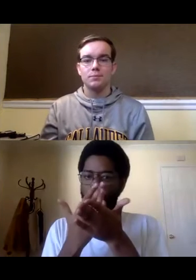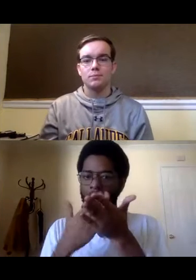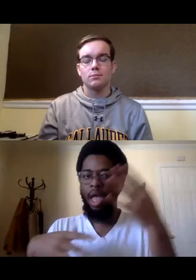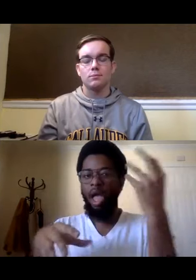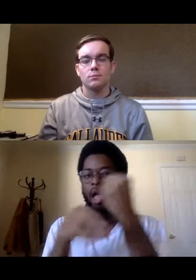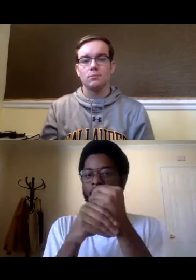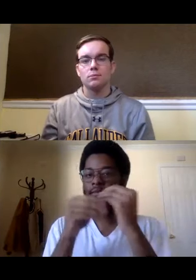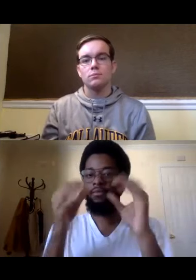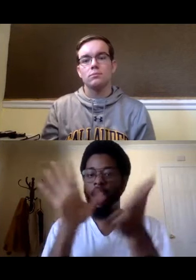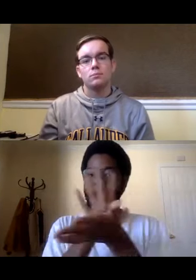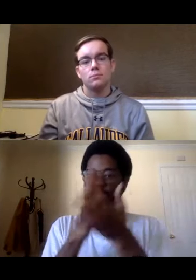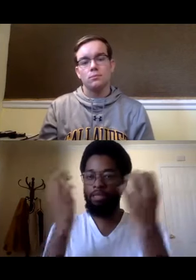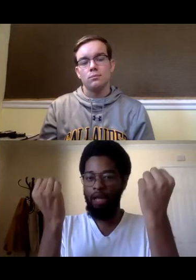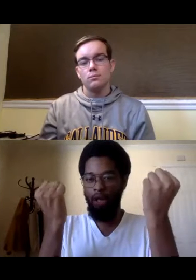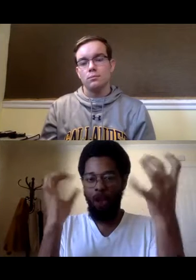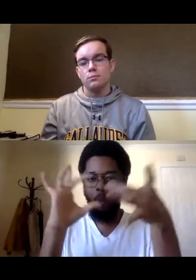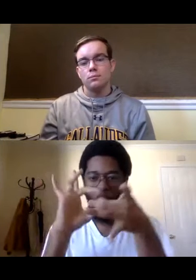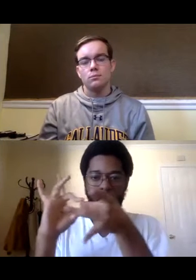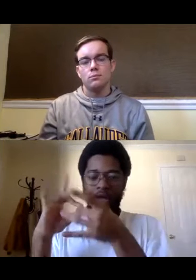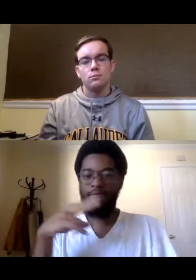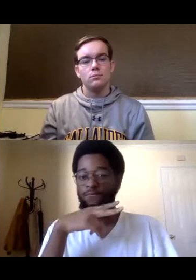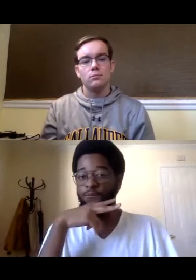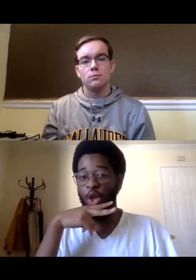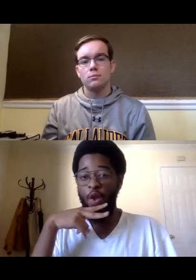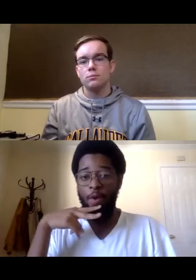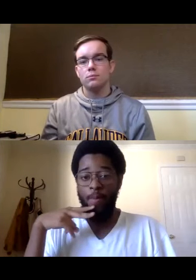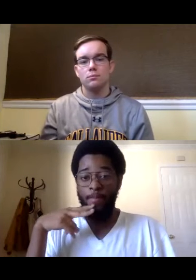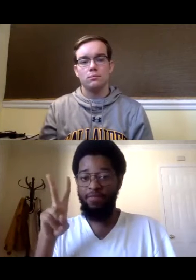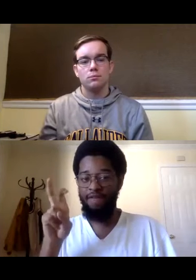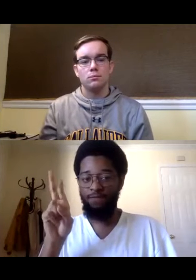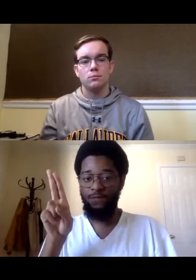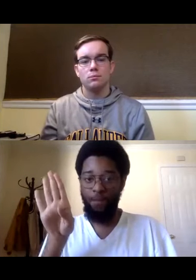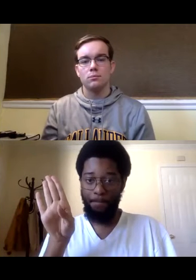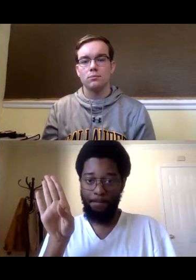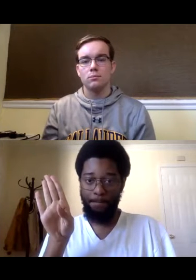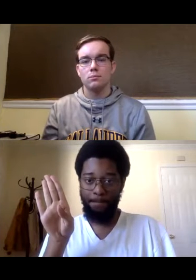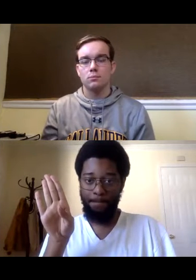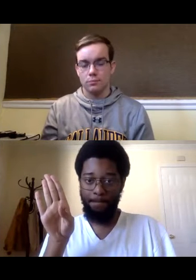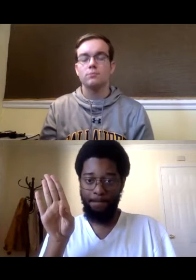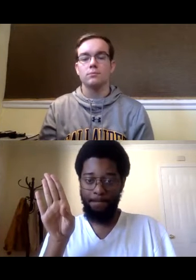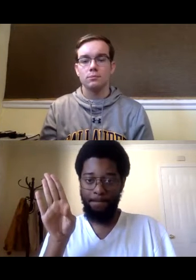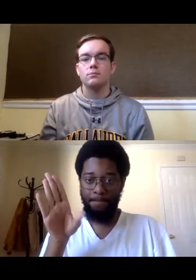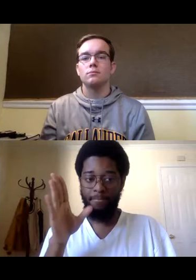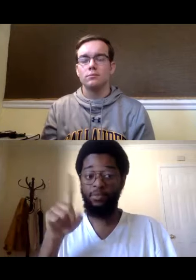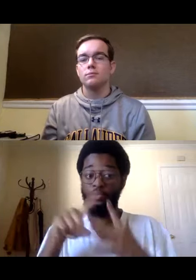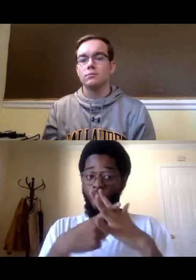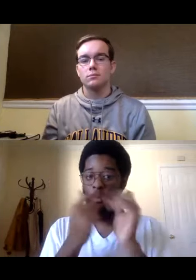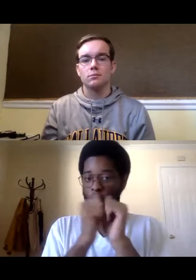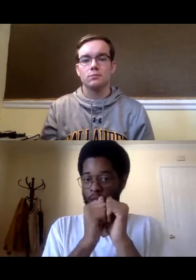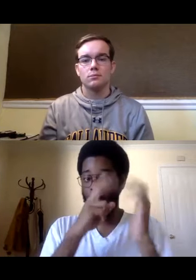Now, here's some more academic signs in the form of verbs.